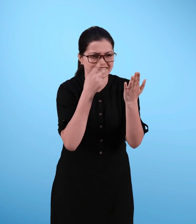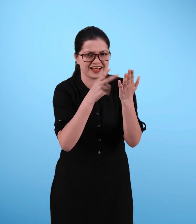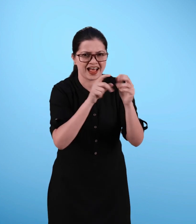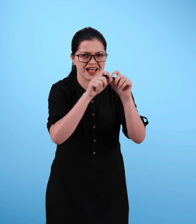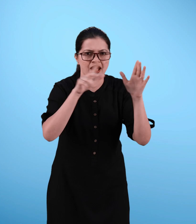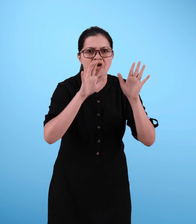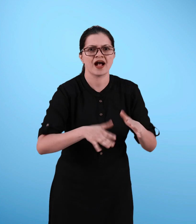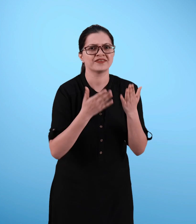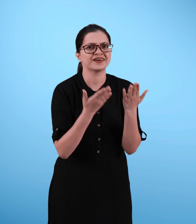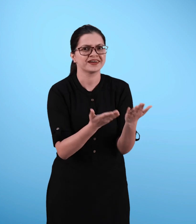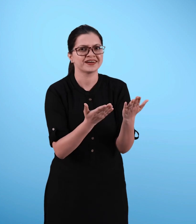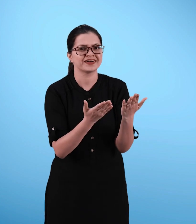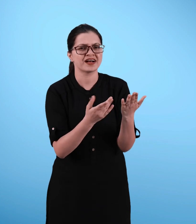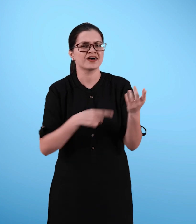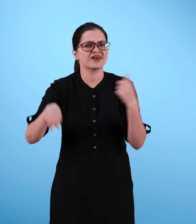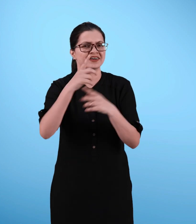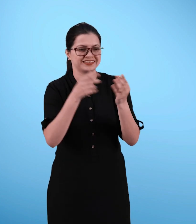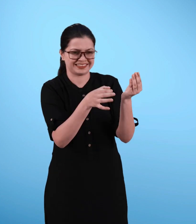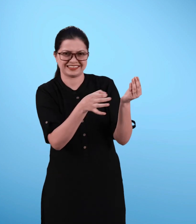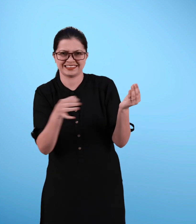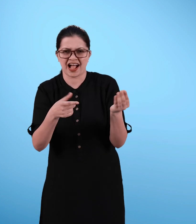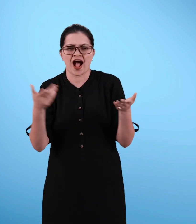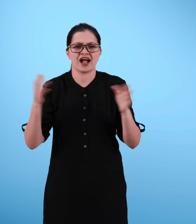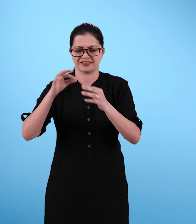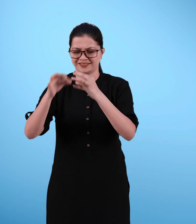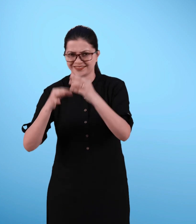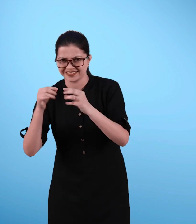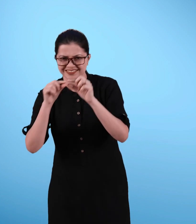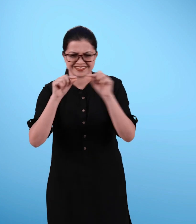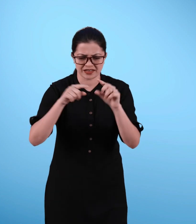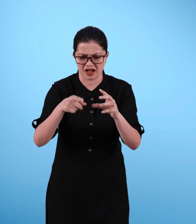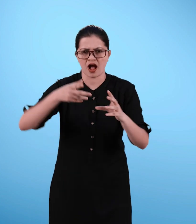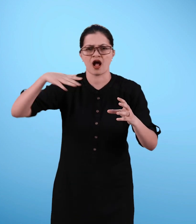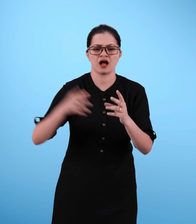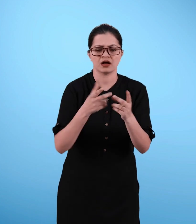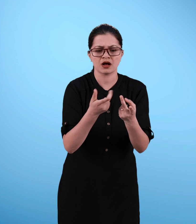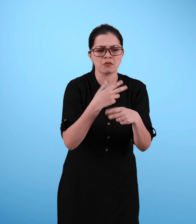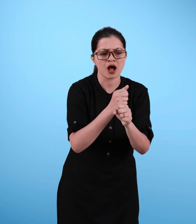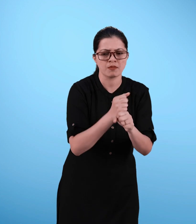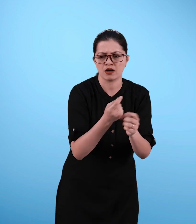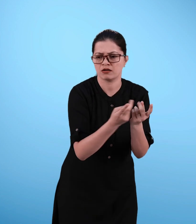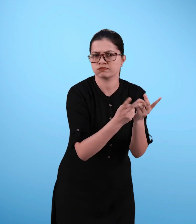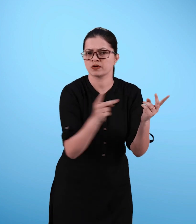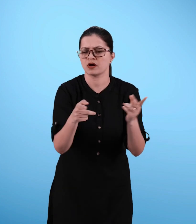find that a fabric is made up of yarns arranged together. What are these yarns made